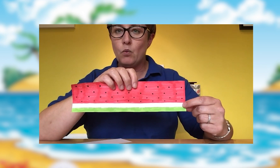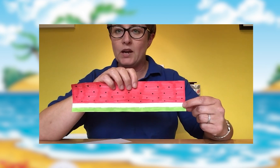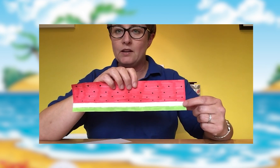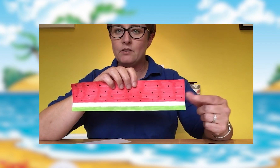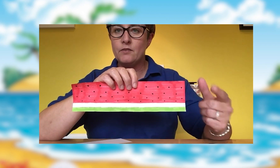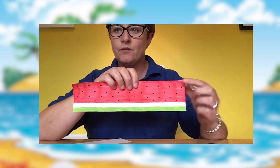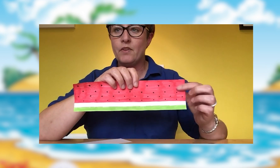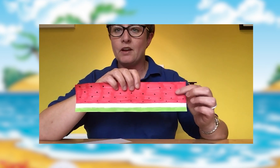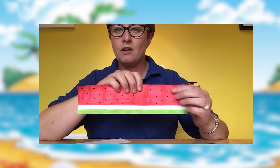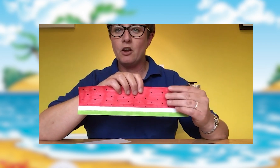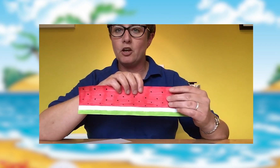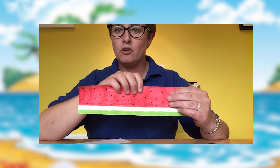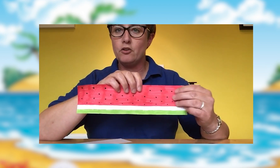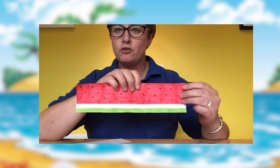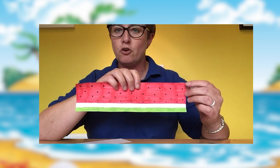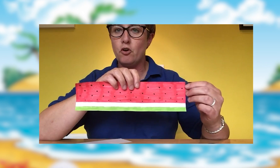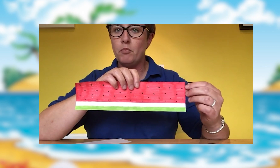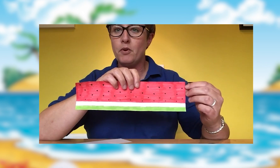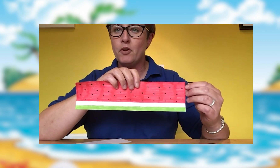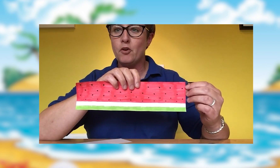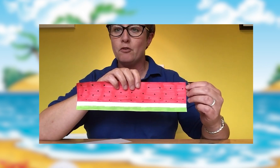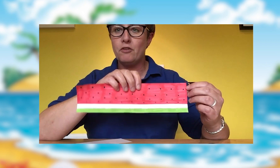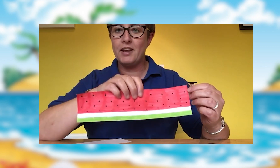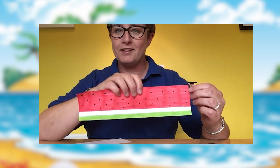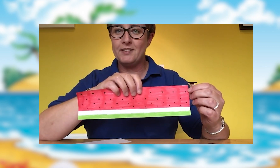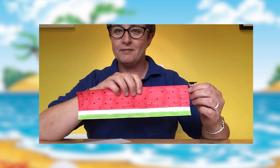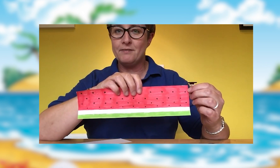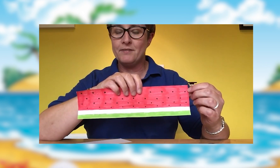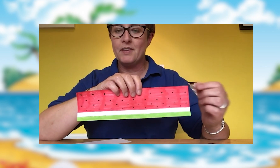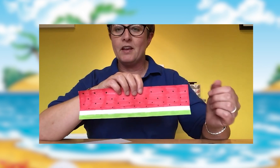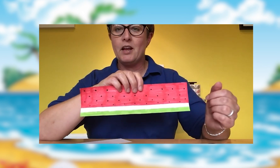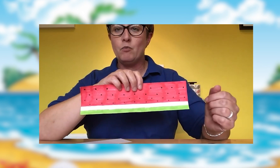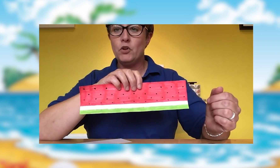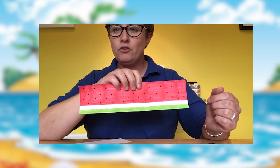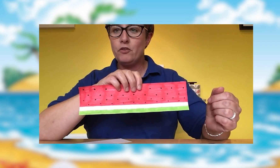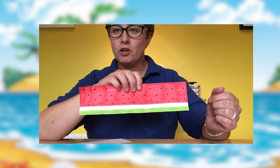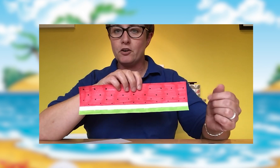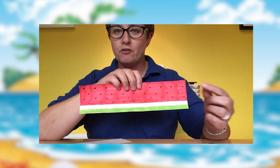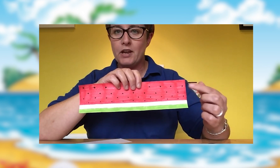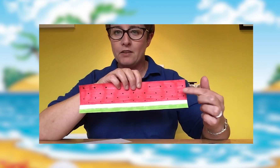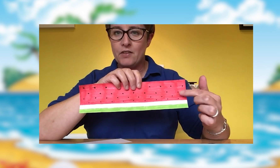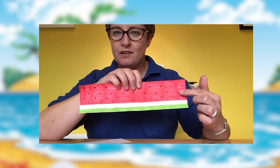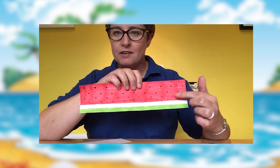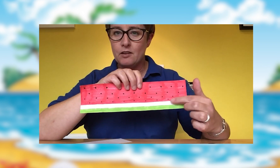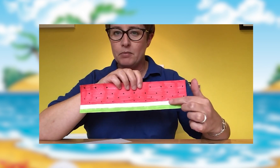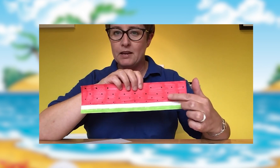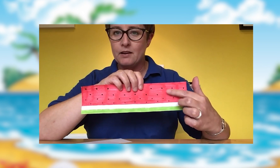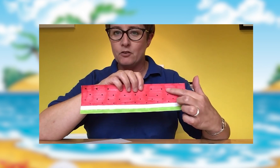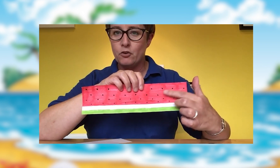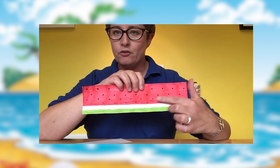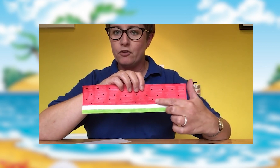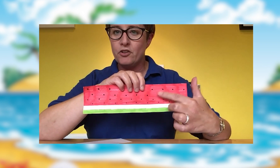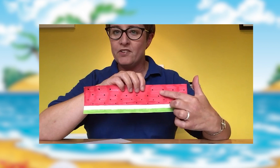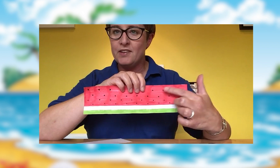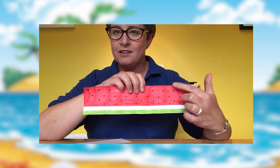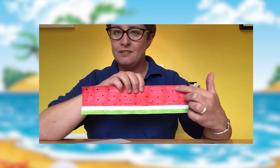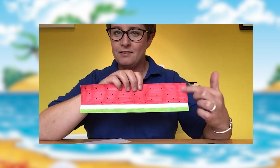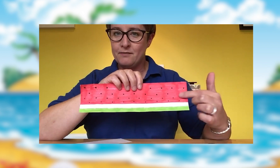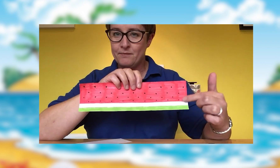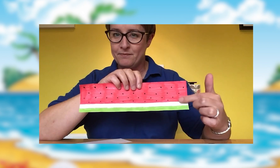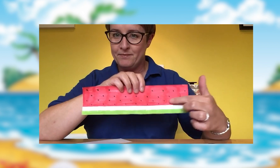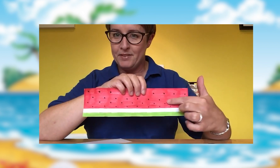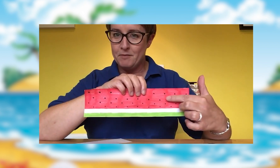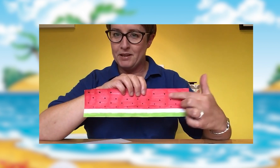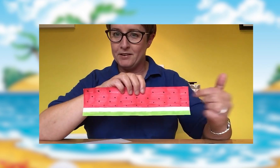line white, and colour the top red. And once you've coloured it red, these little black dots are the